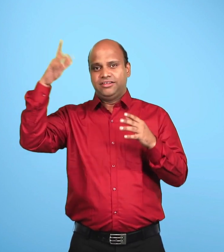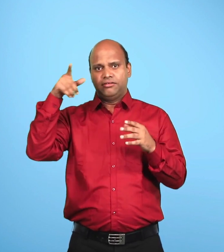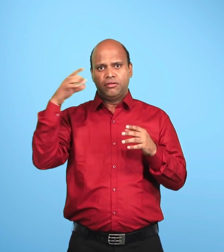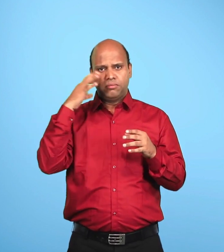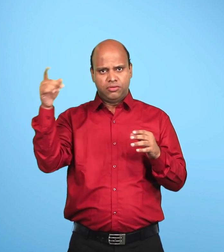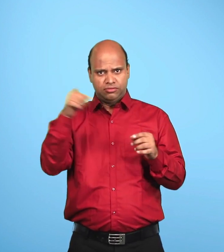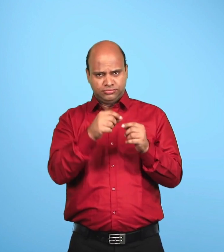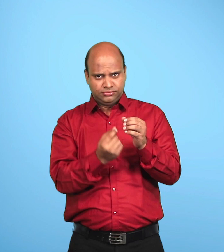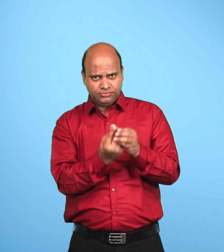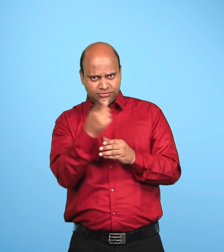of plants?